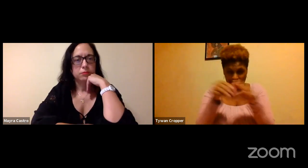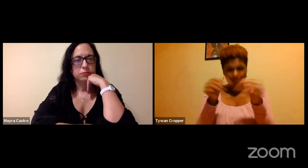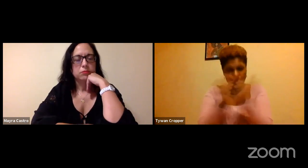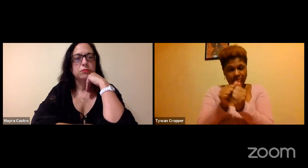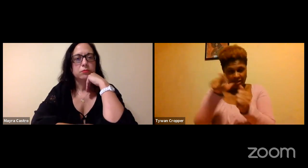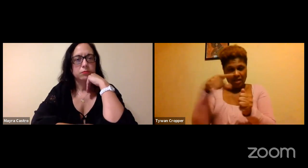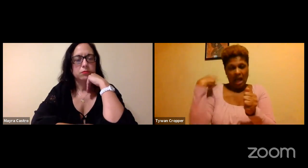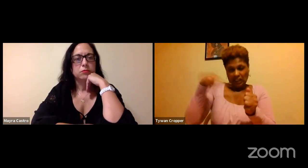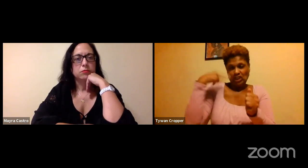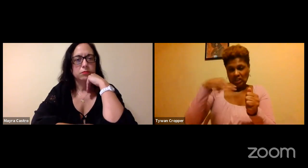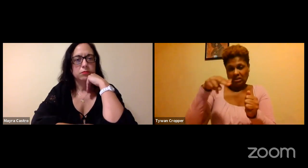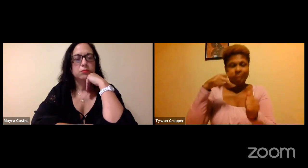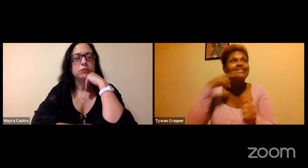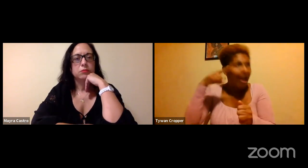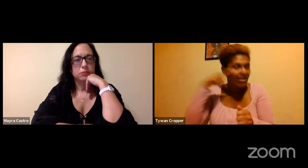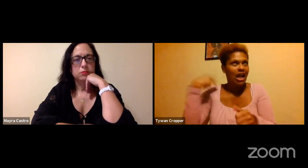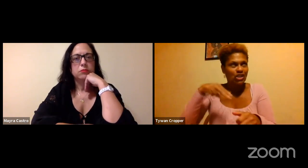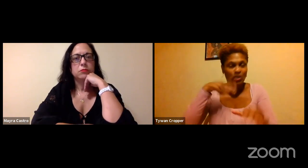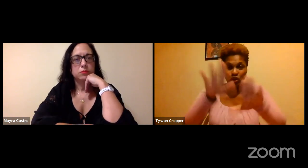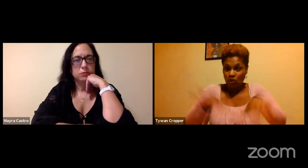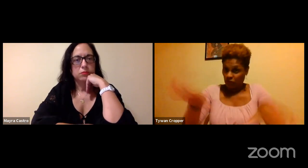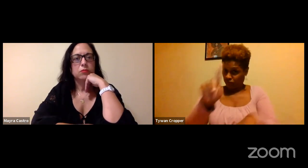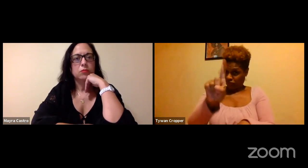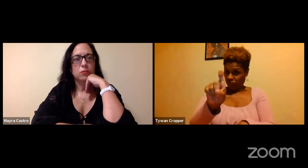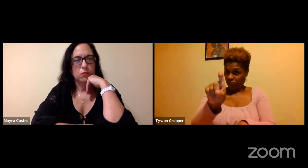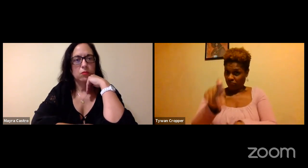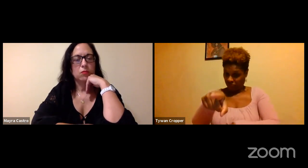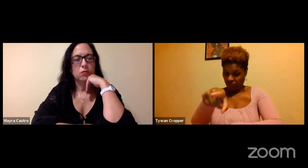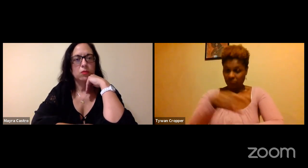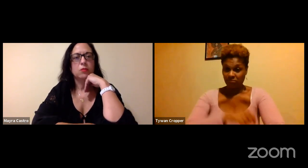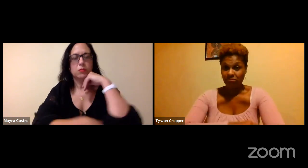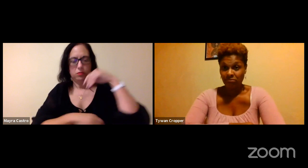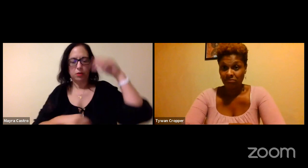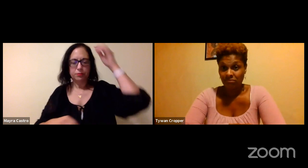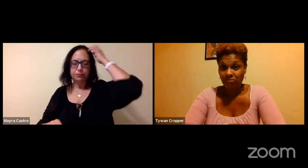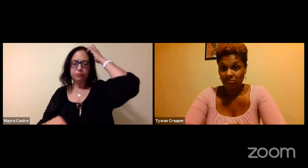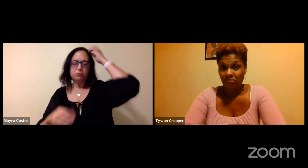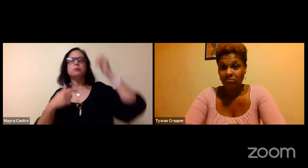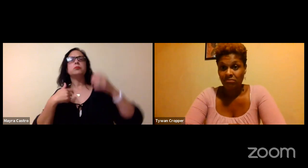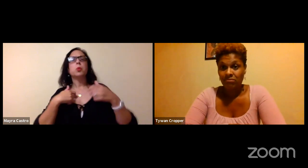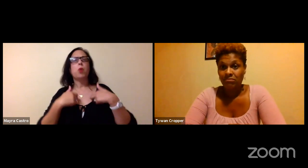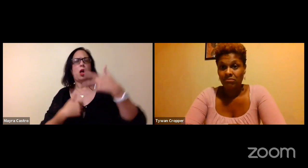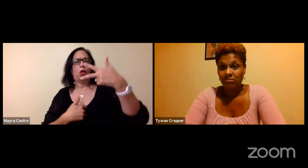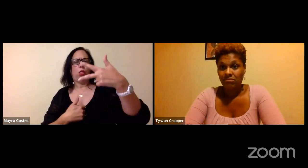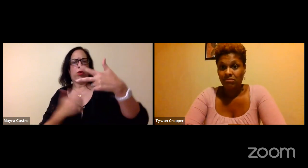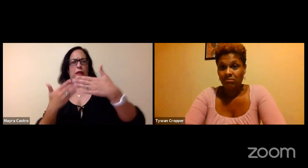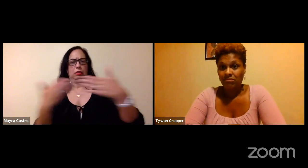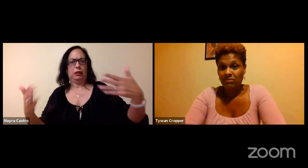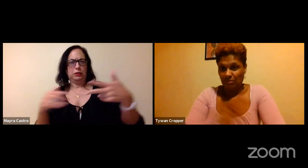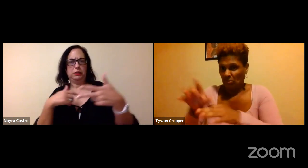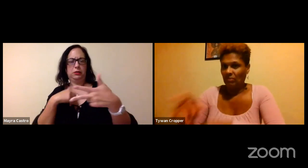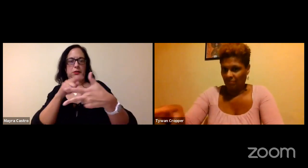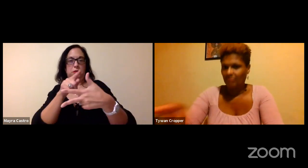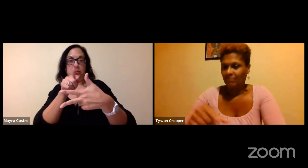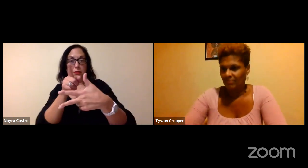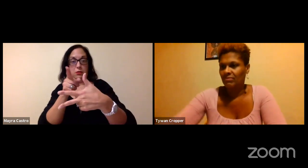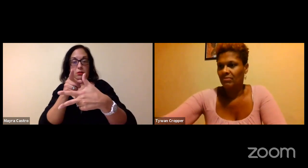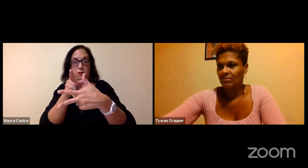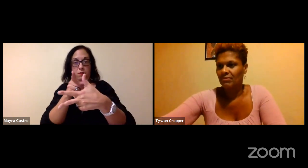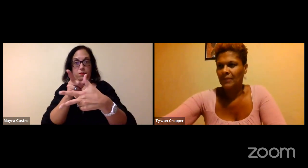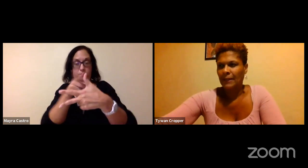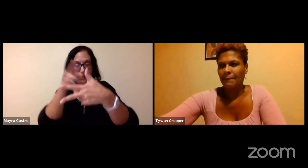And I want to know, as you've been involved, what are you most concerned about for the